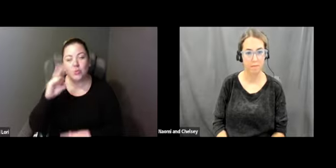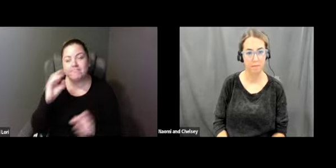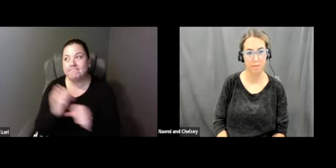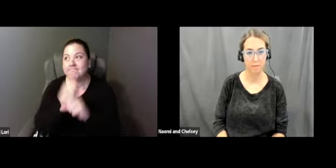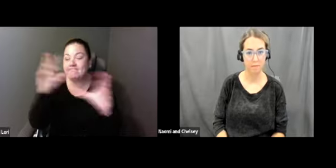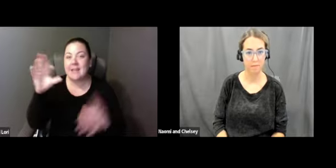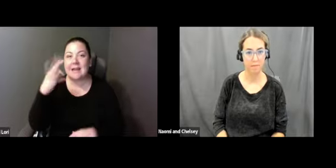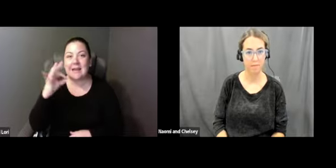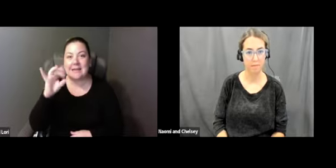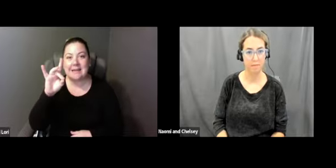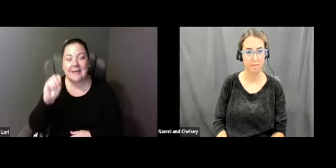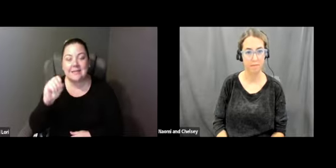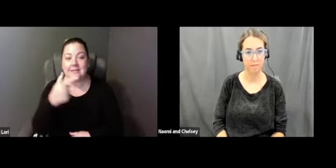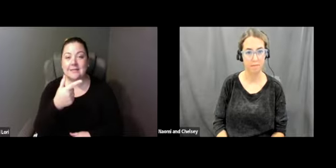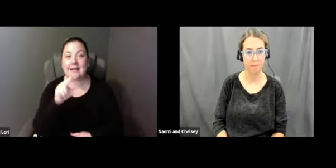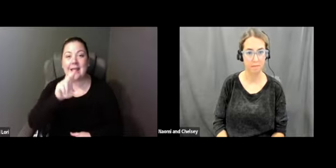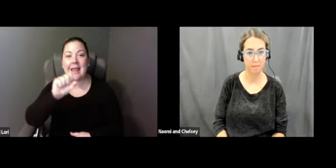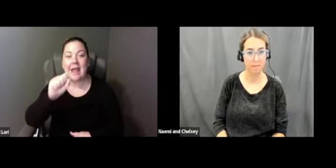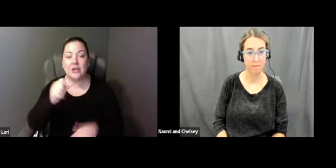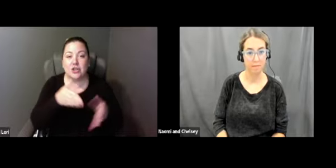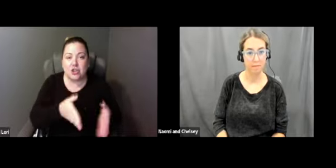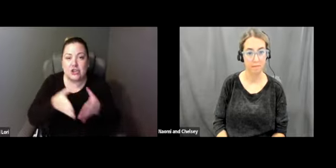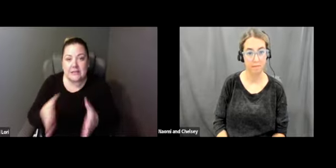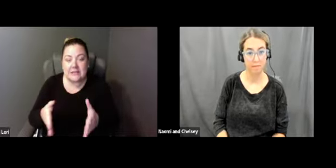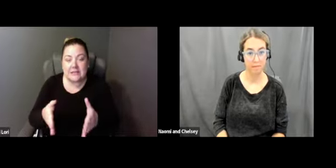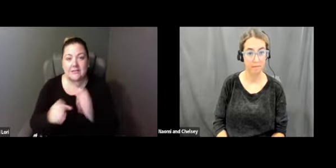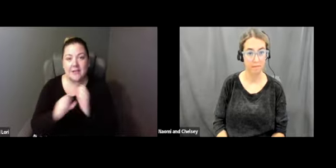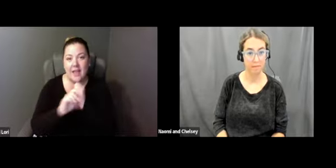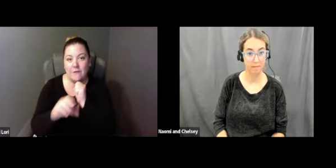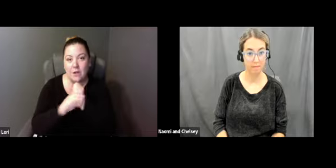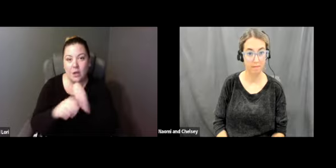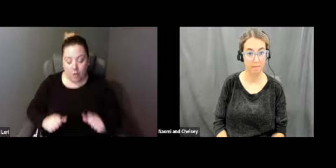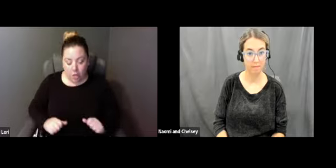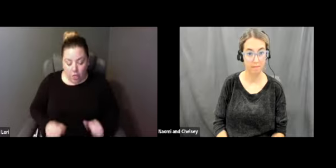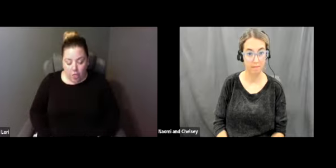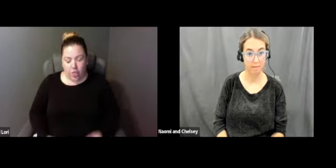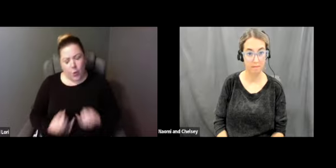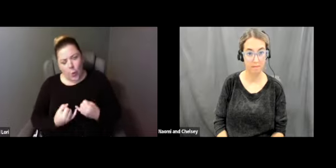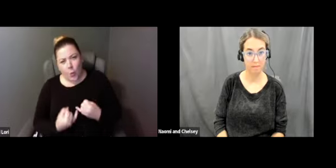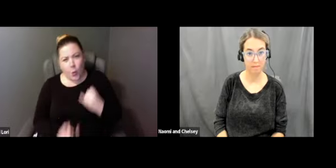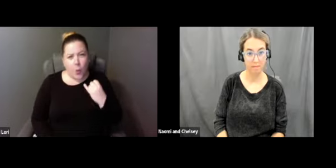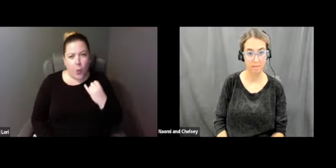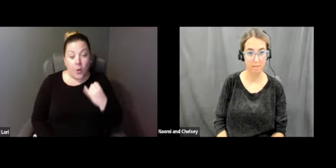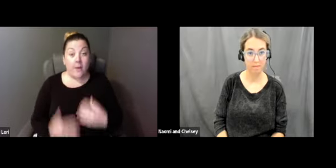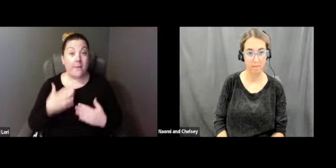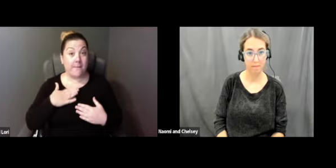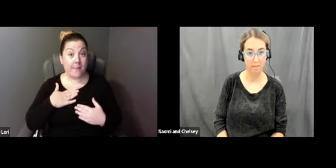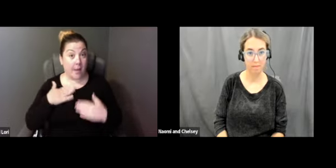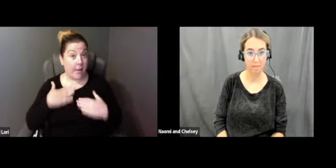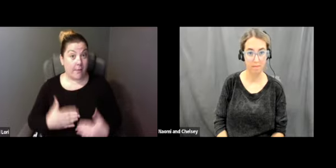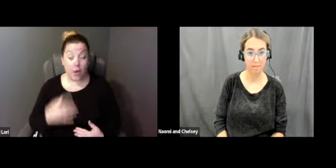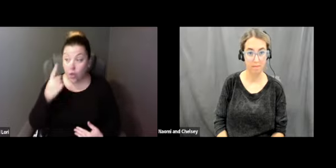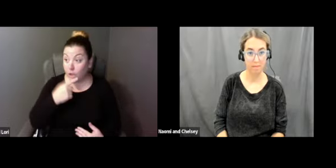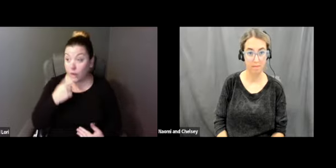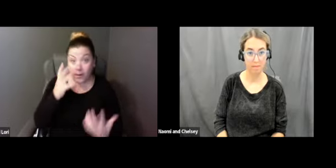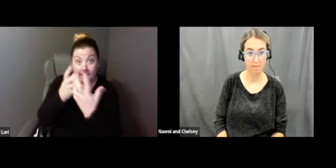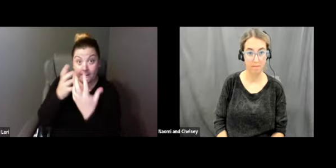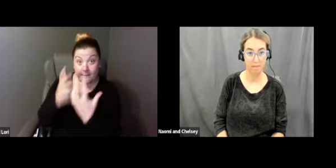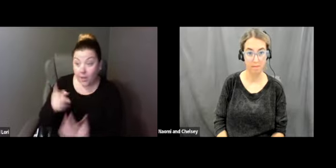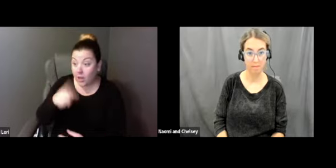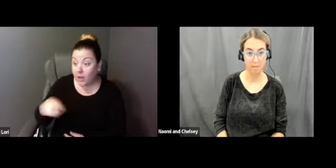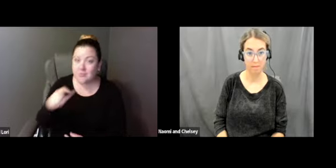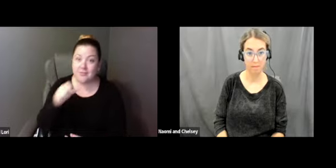down. And I never had that body type. I did dance and I did gymnastics my whole life. And